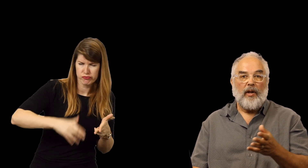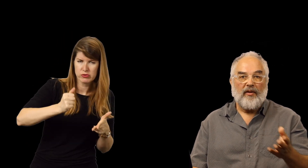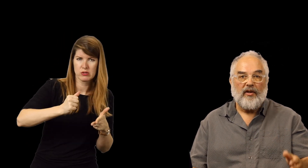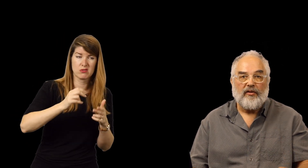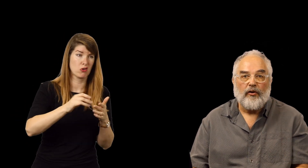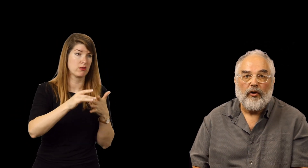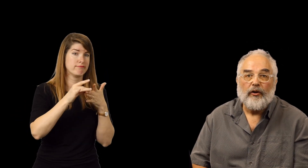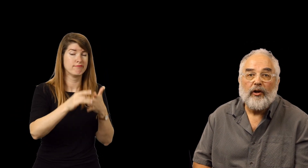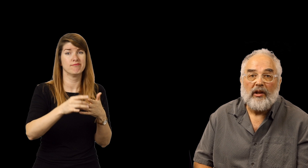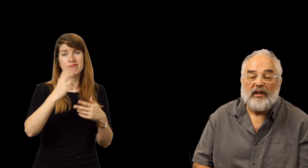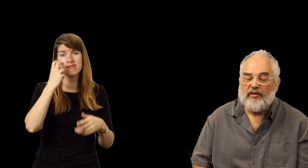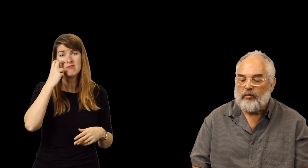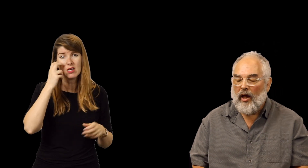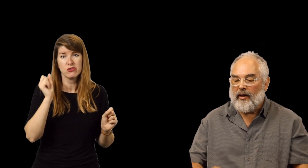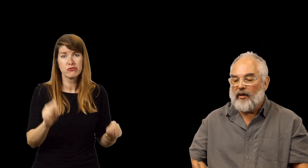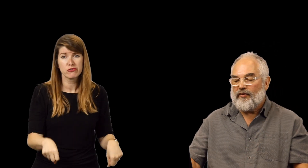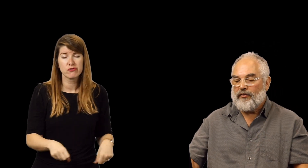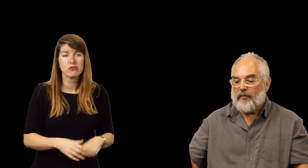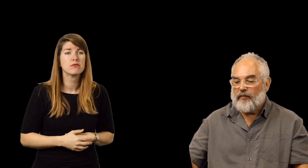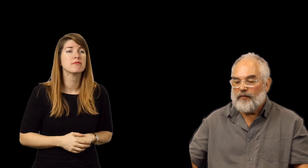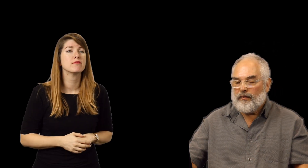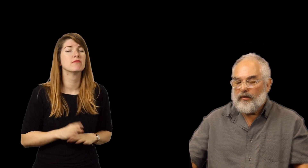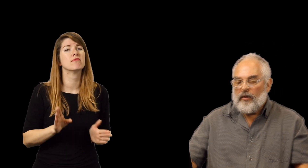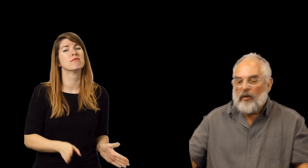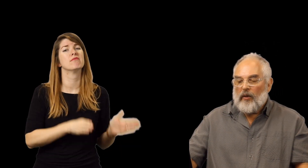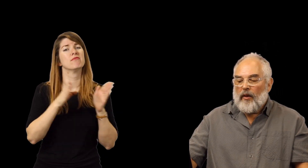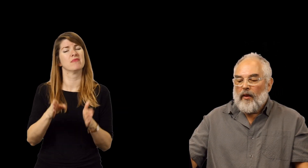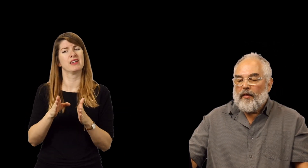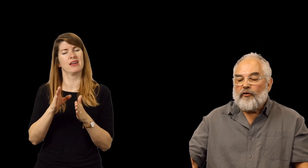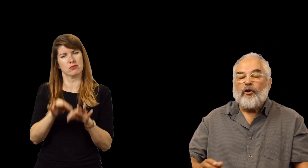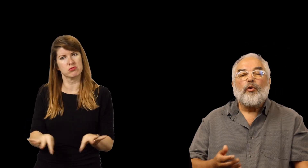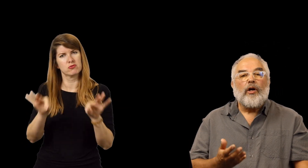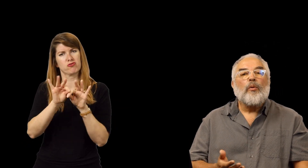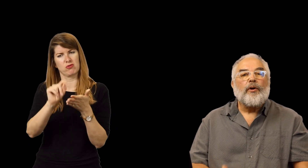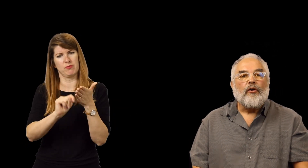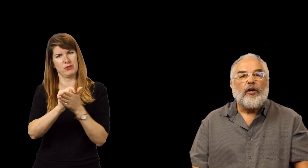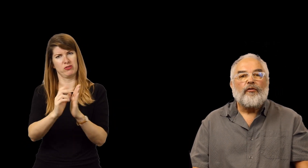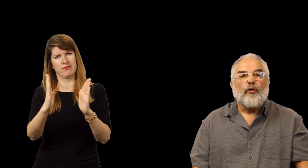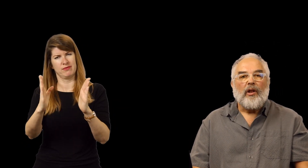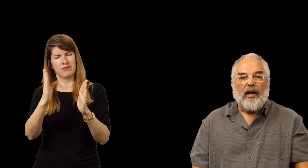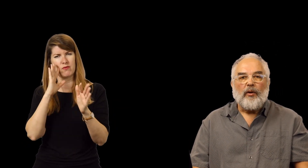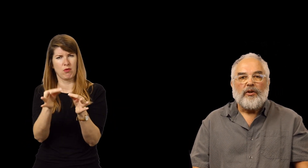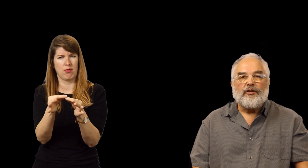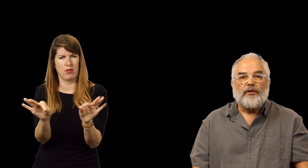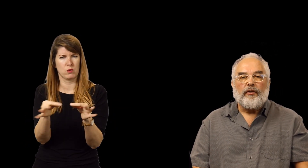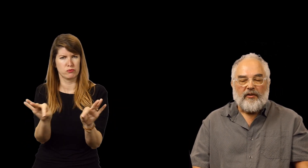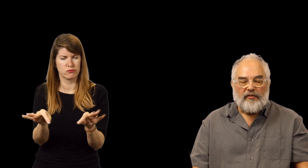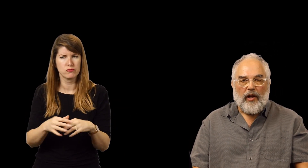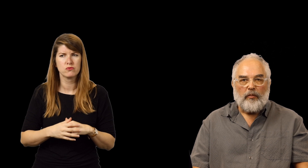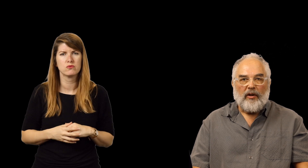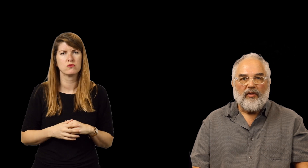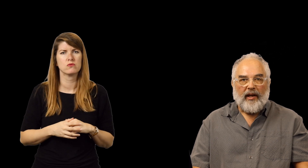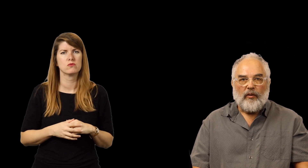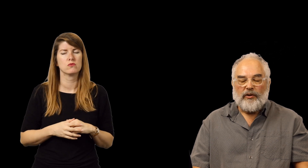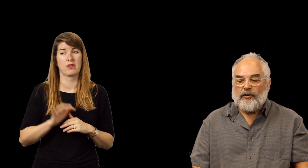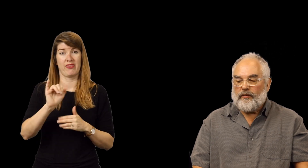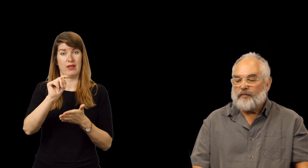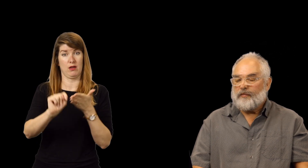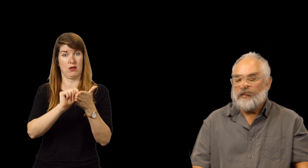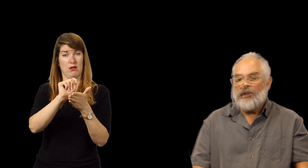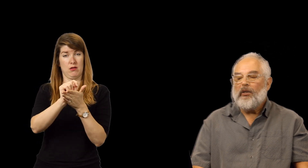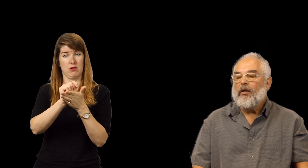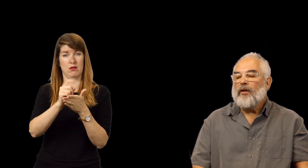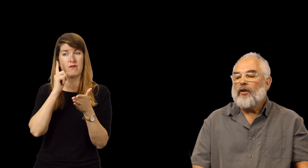time, as I said earlier, can lead to blindness. There's a critical period for the development of